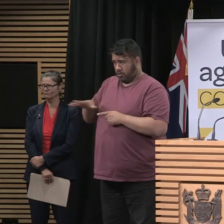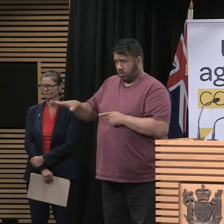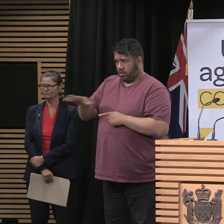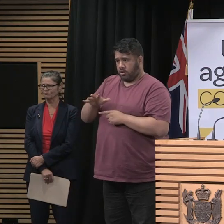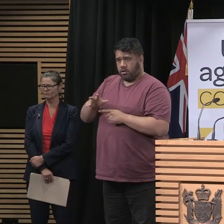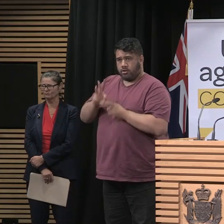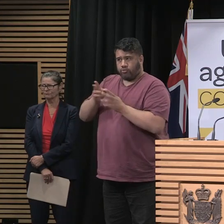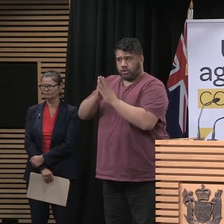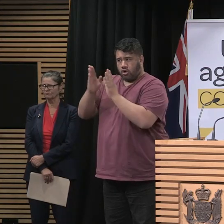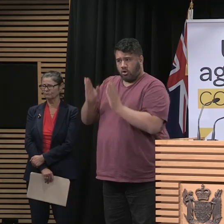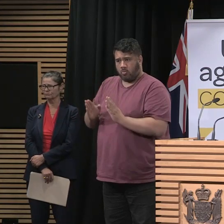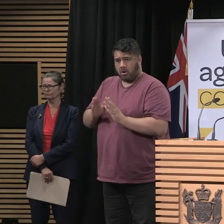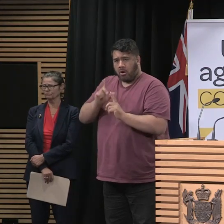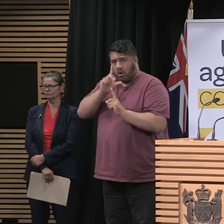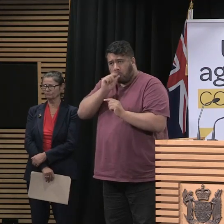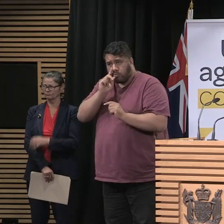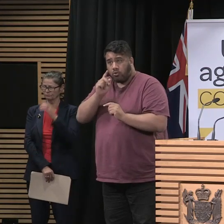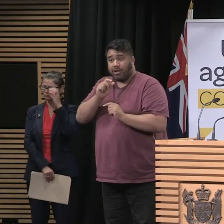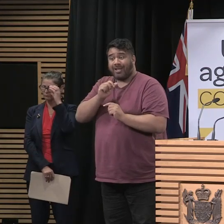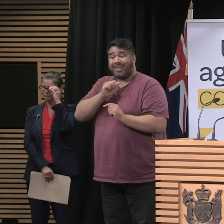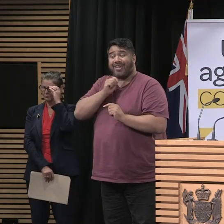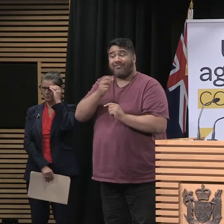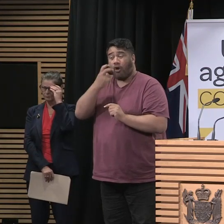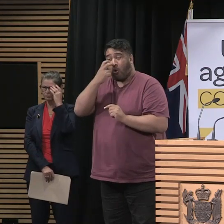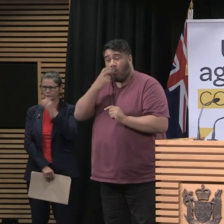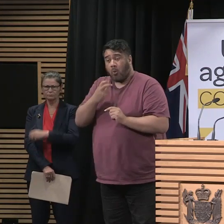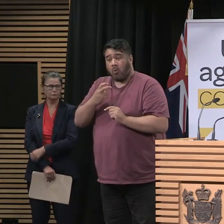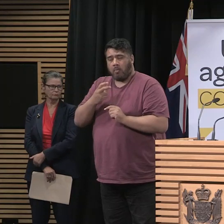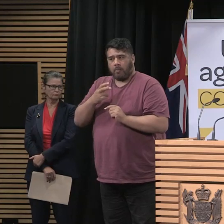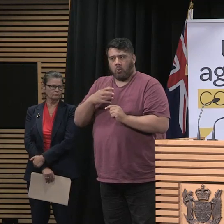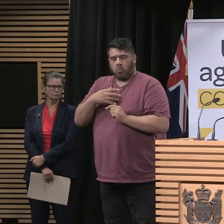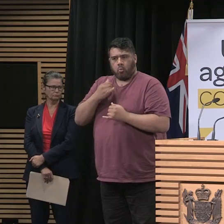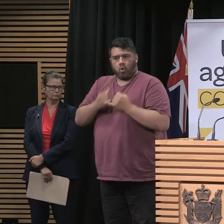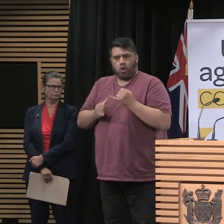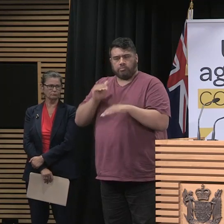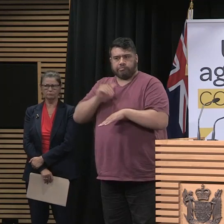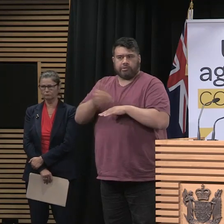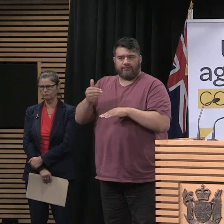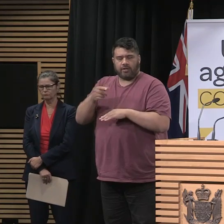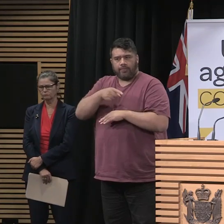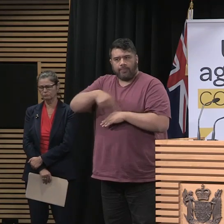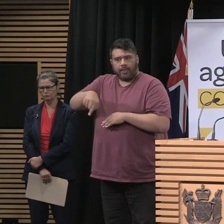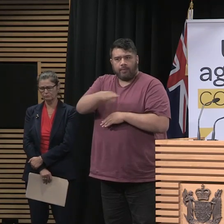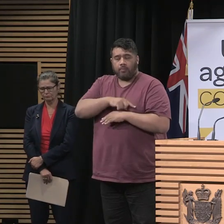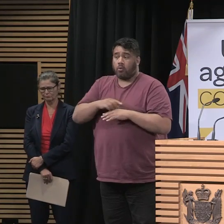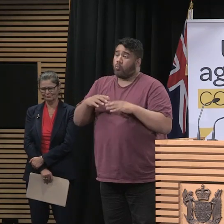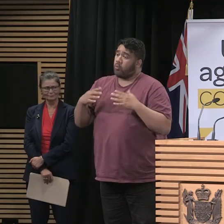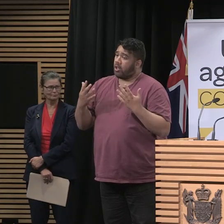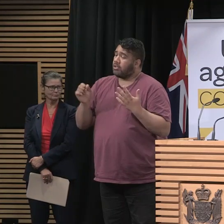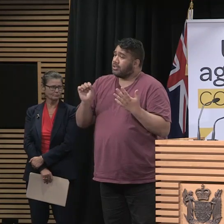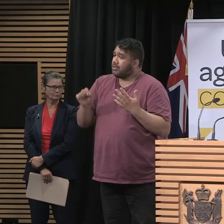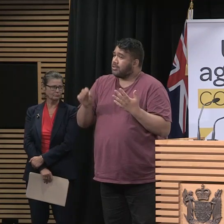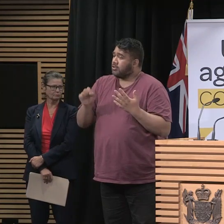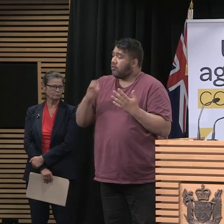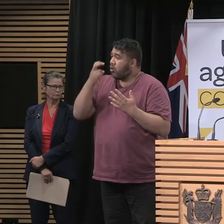home, obviously because of the age, apart from anything else? Well, a concern generally about the vulnerability of people in aged residential